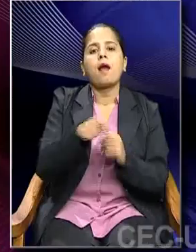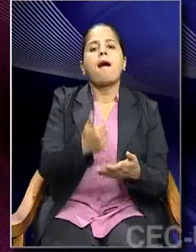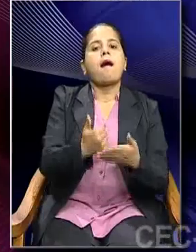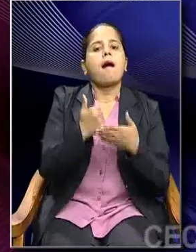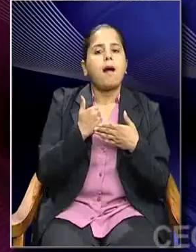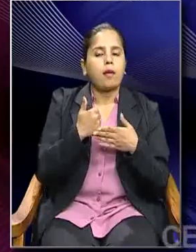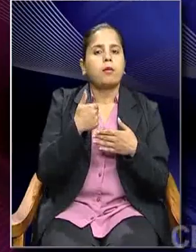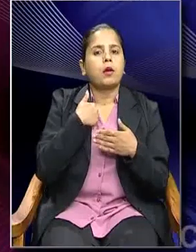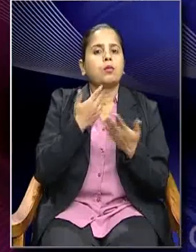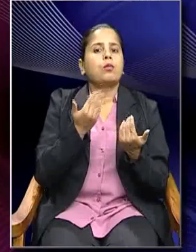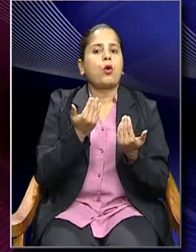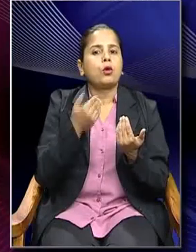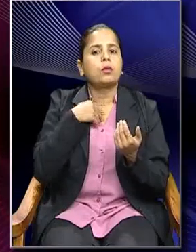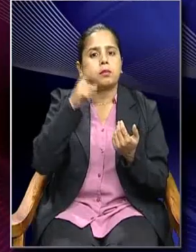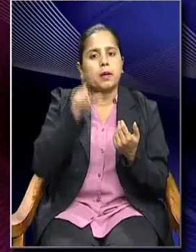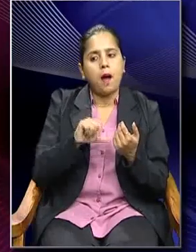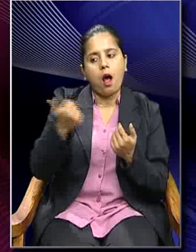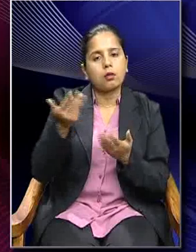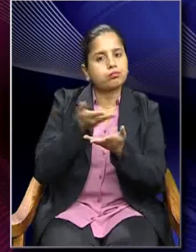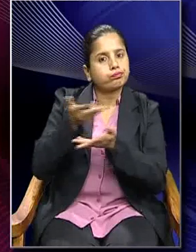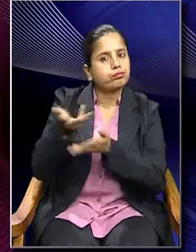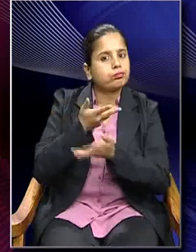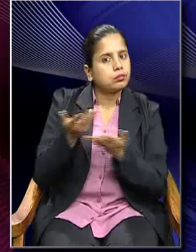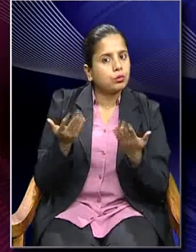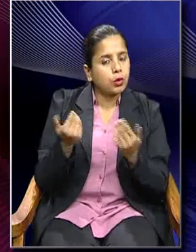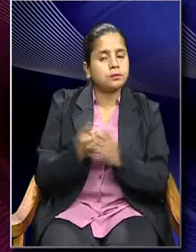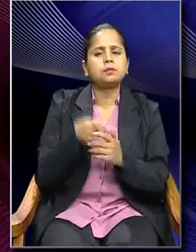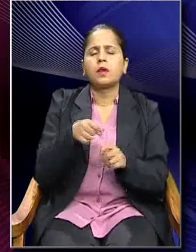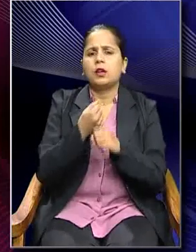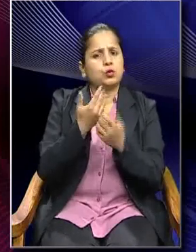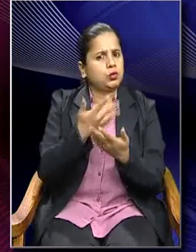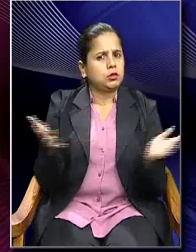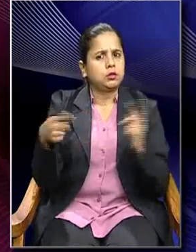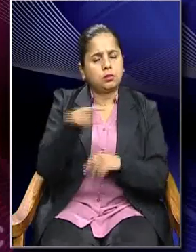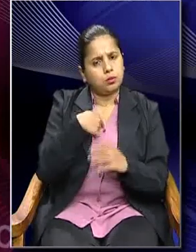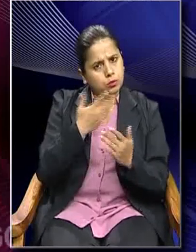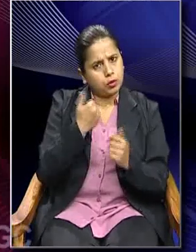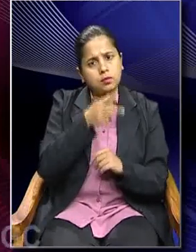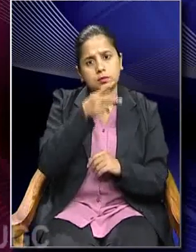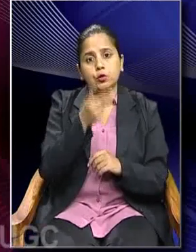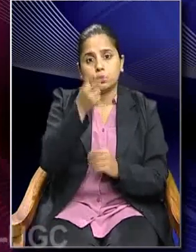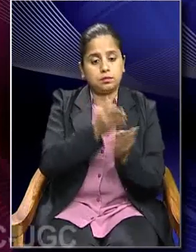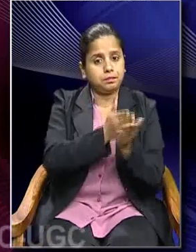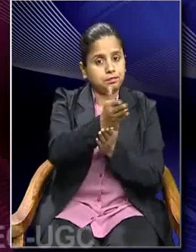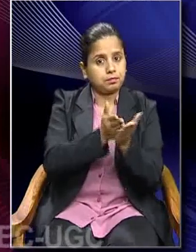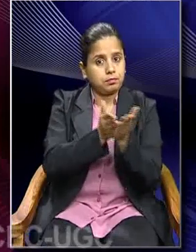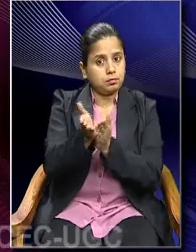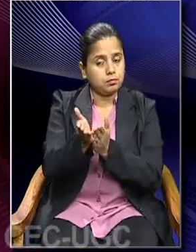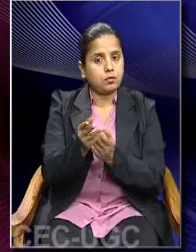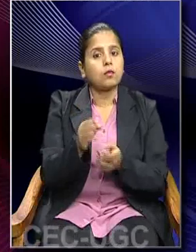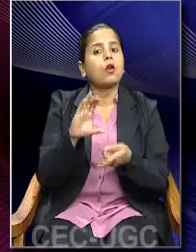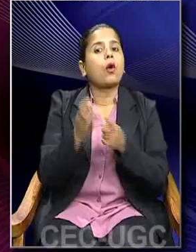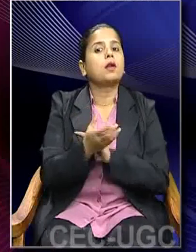to interact with one another. And in general, we can say there are two types of